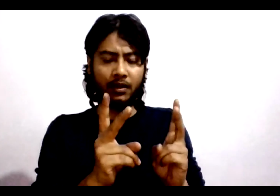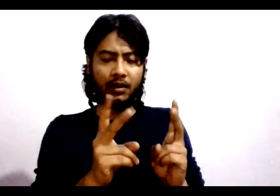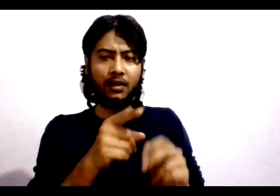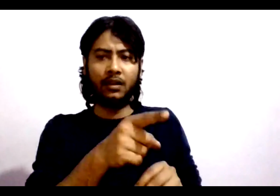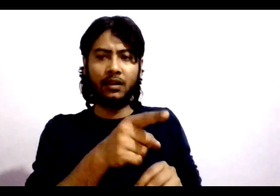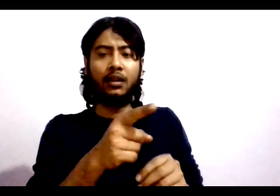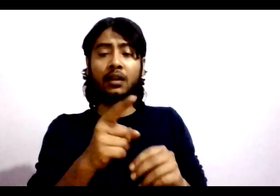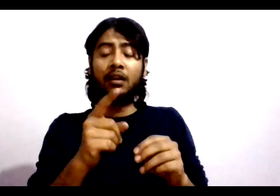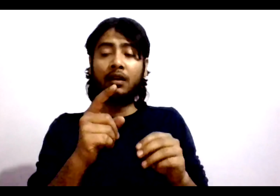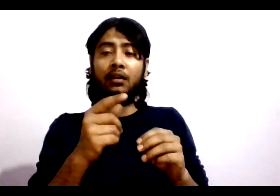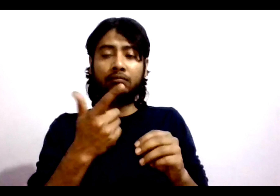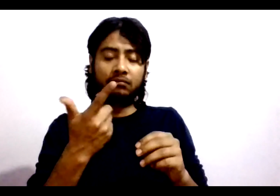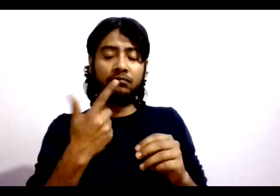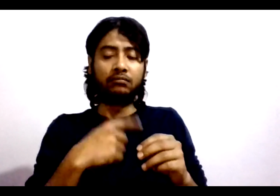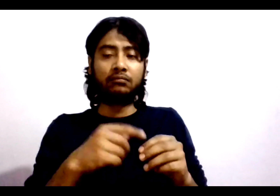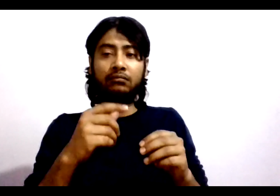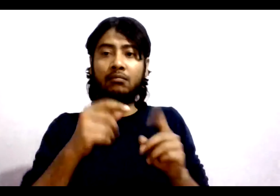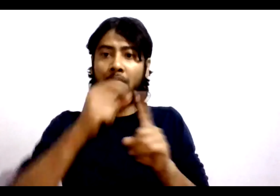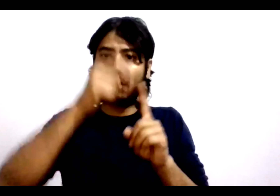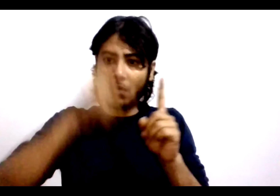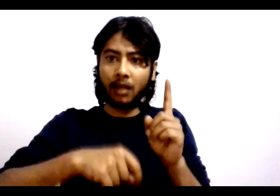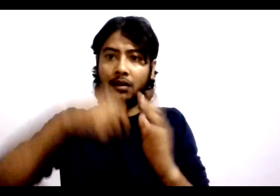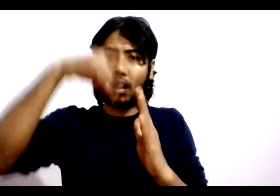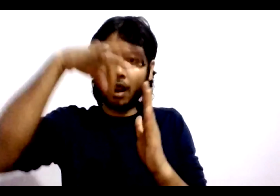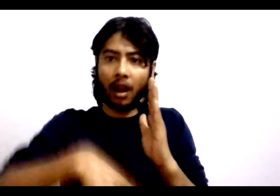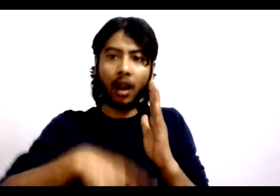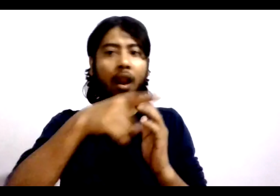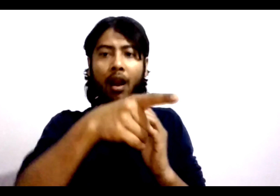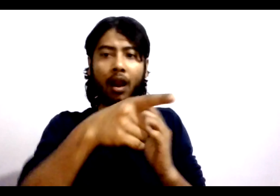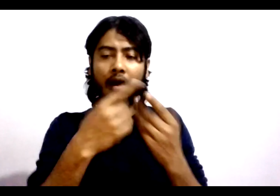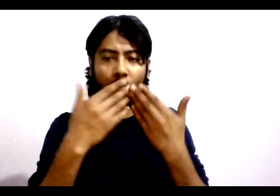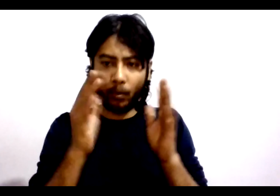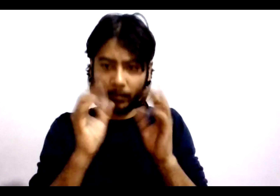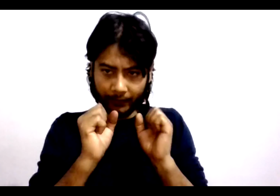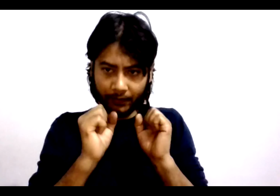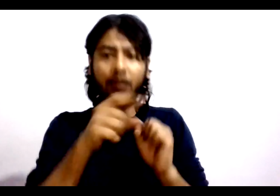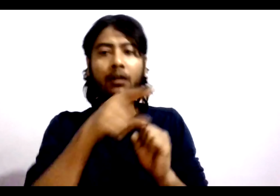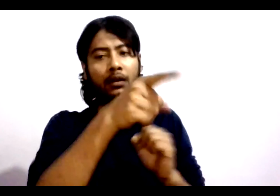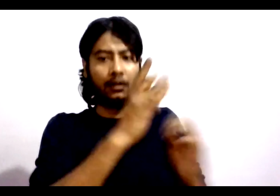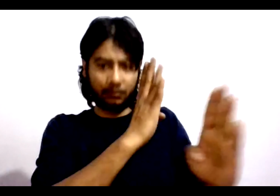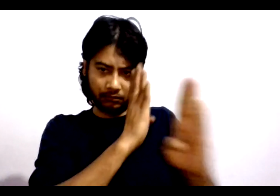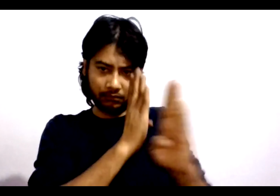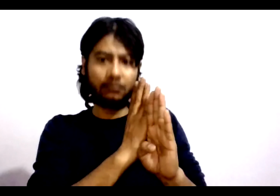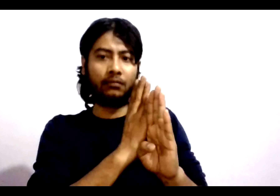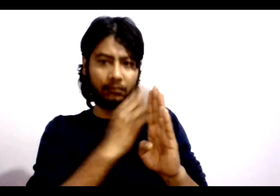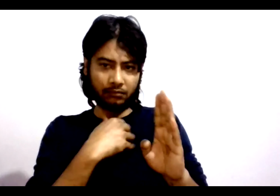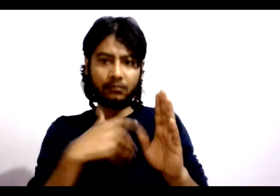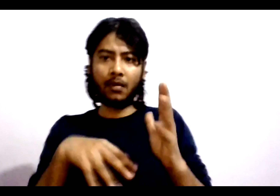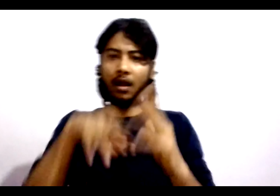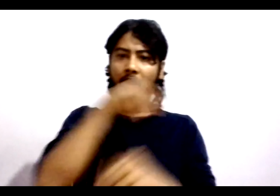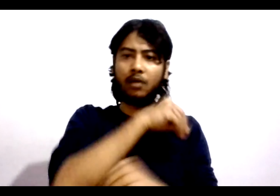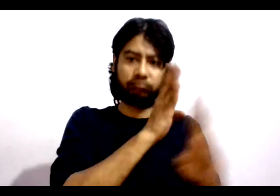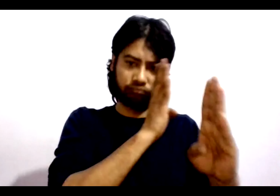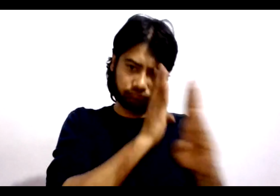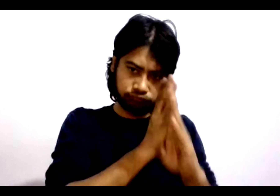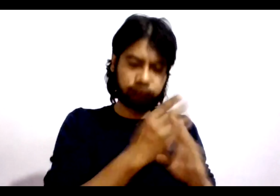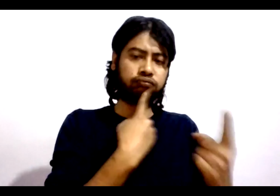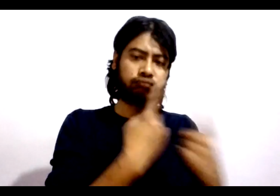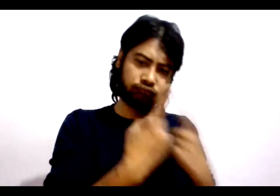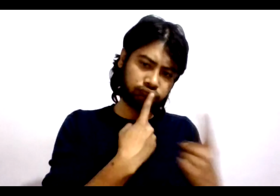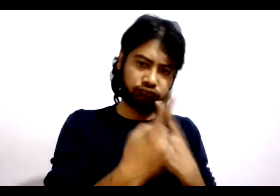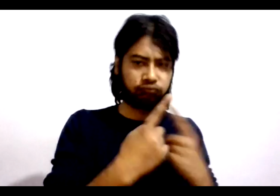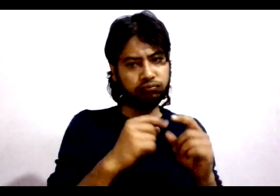I'll share my coordinates and probably we can take it further from there. But I can tell you that we can